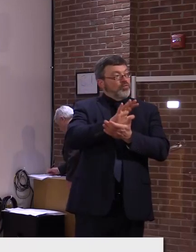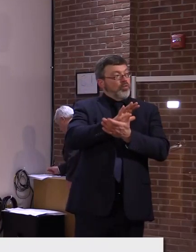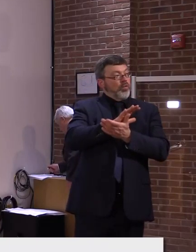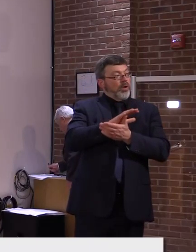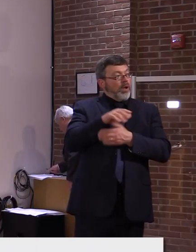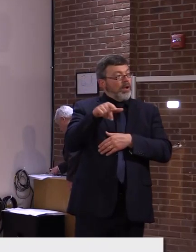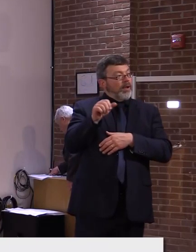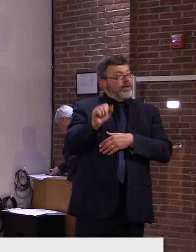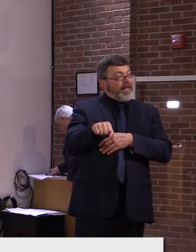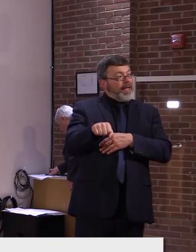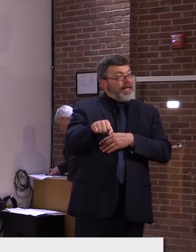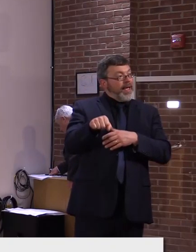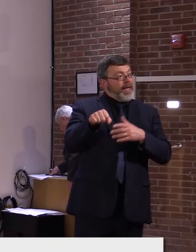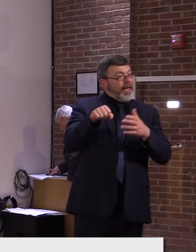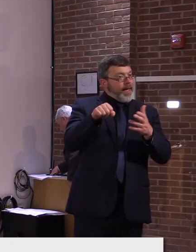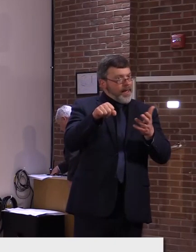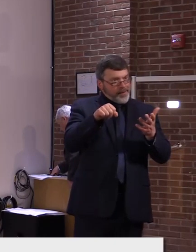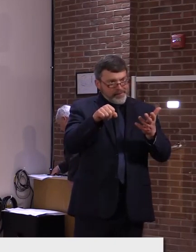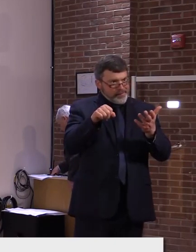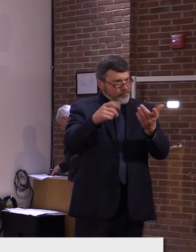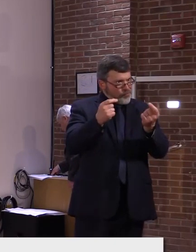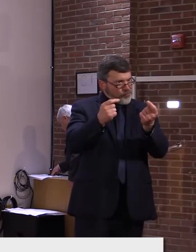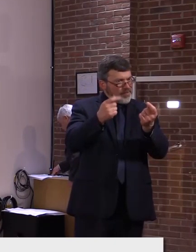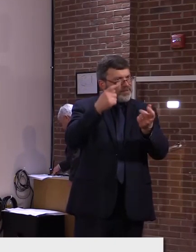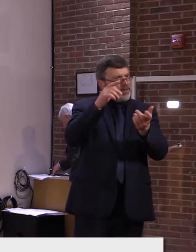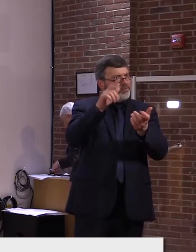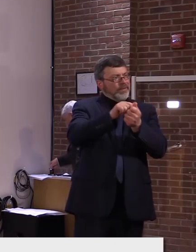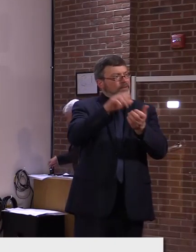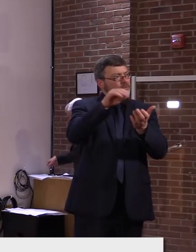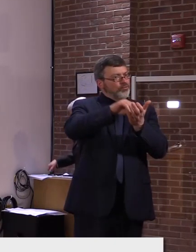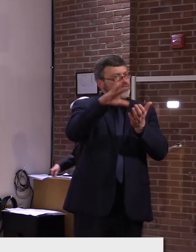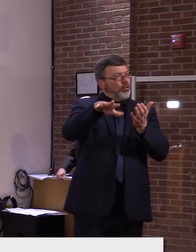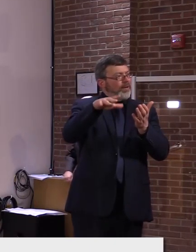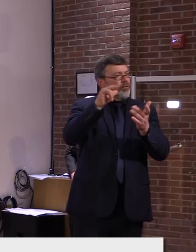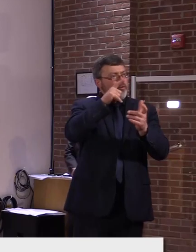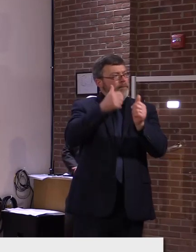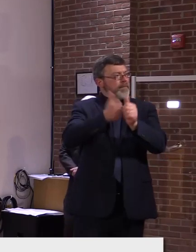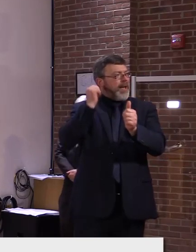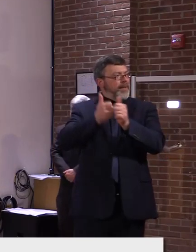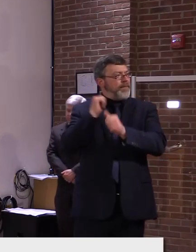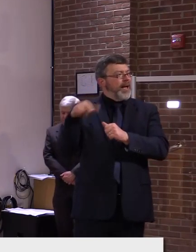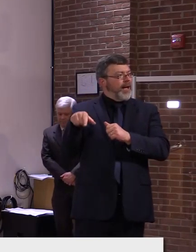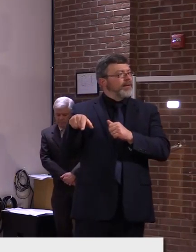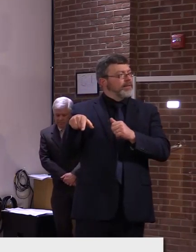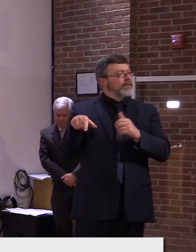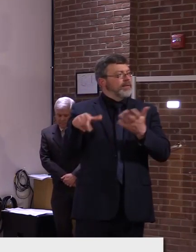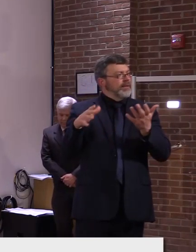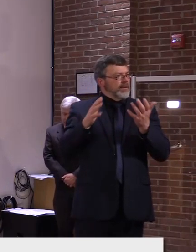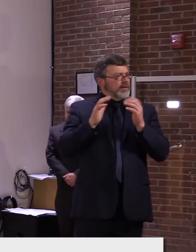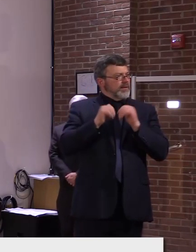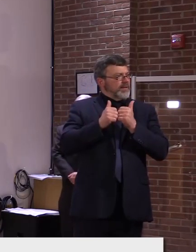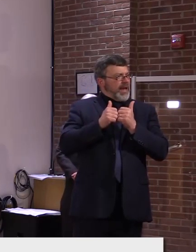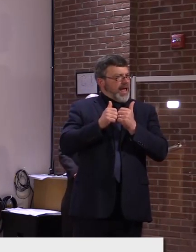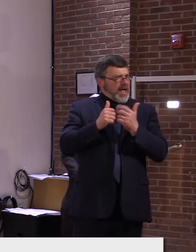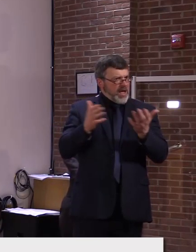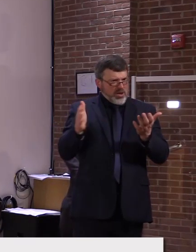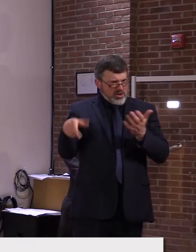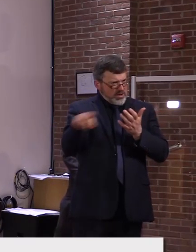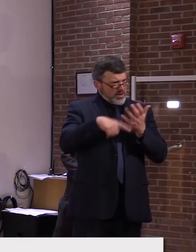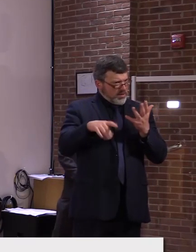levels are low and districts can't find enough teachers? That's a great question. You know, our recovery planning framework has three focus